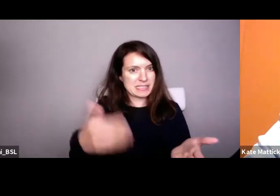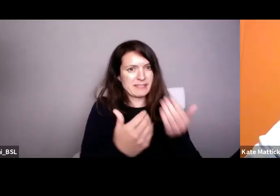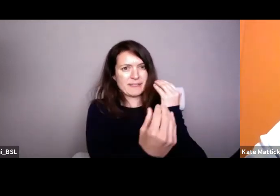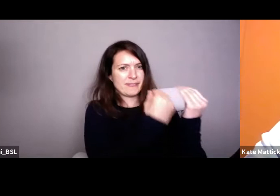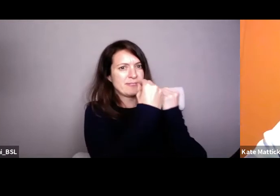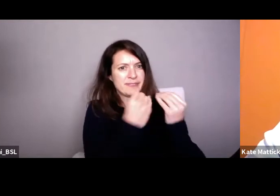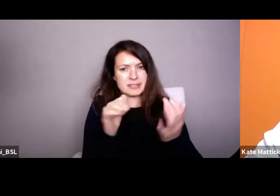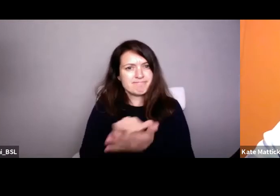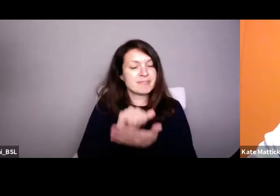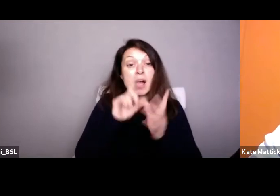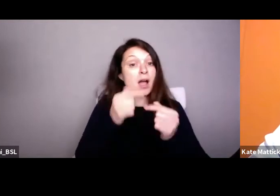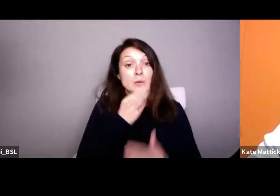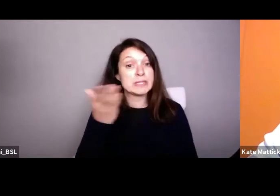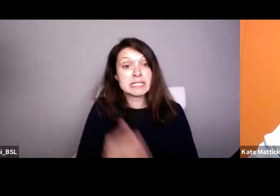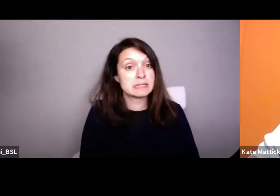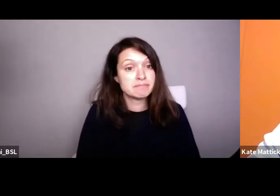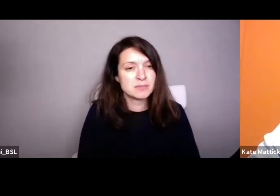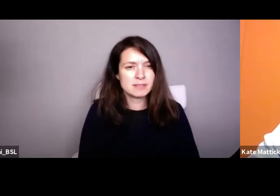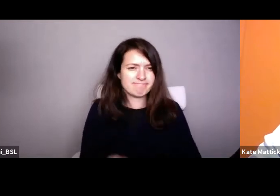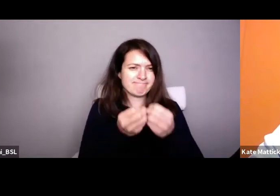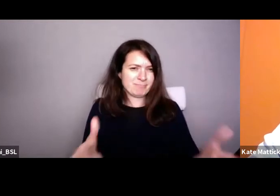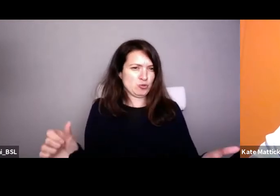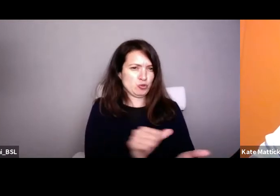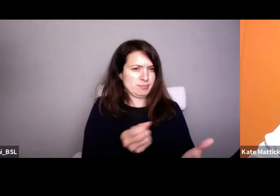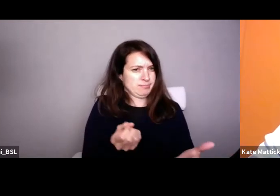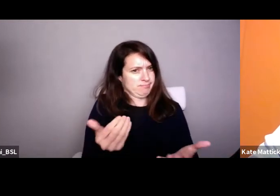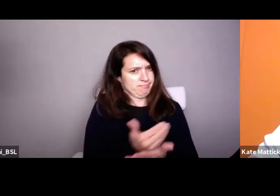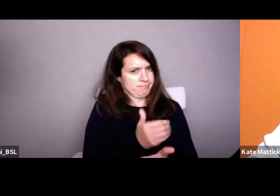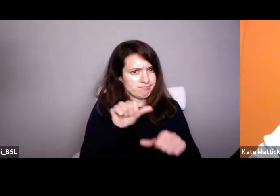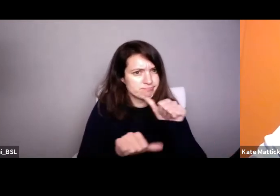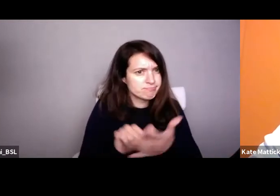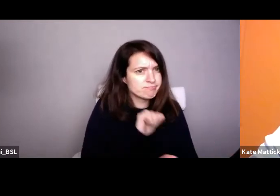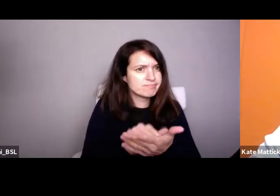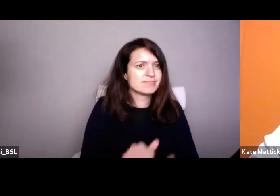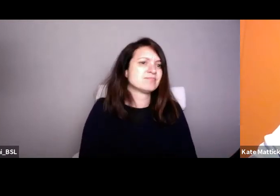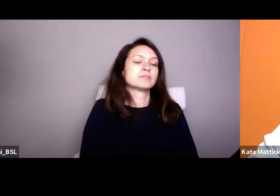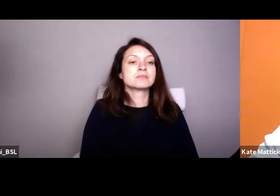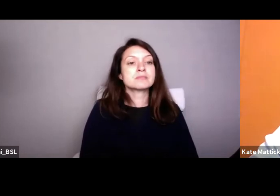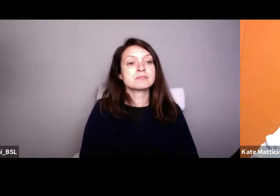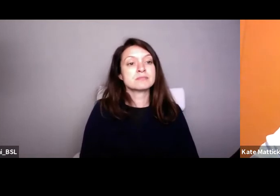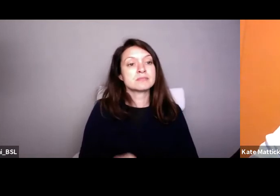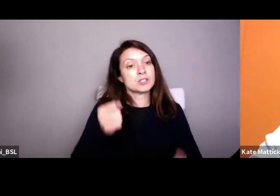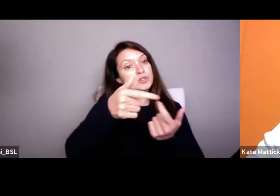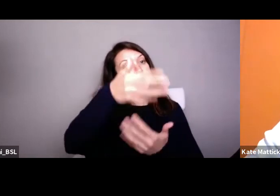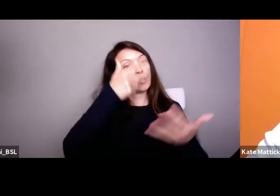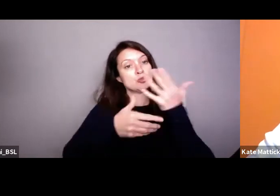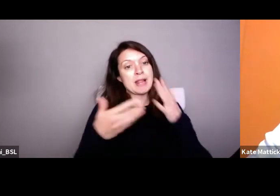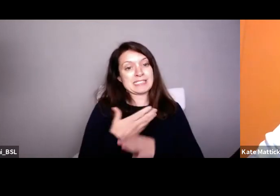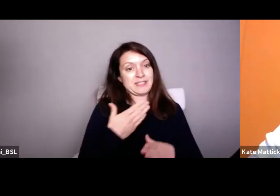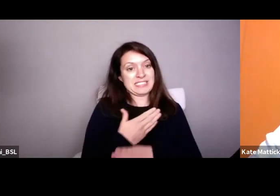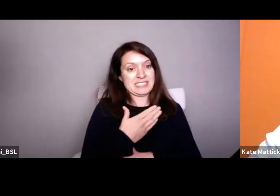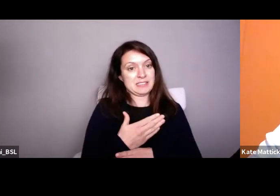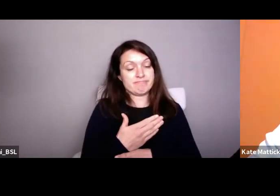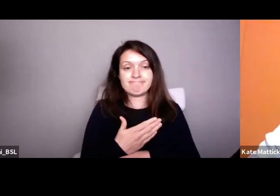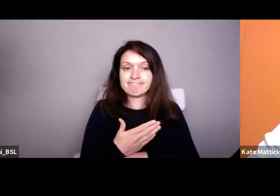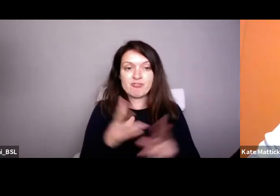In terms of the social activities, many students emphasised how the time that was taken on these administrative tasks reduced their ability to then participate